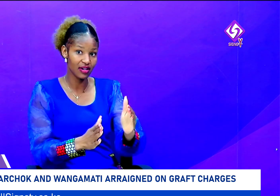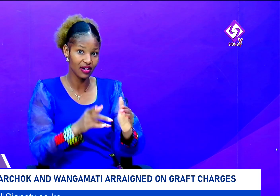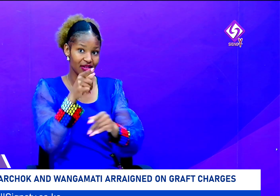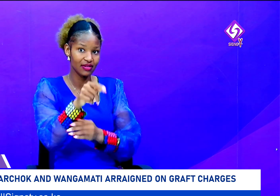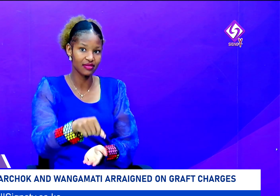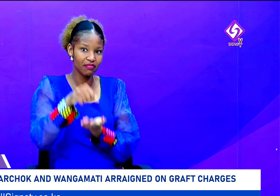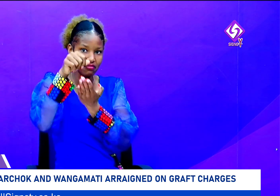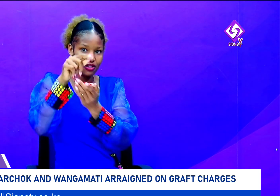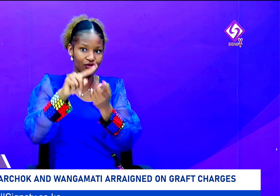corruption.